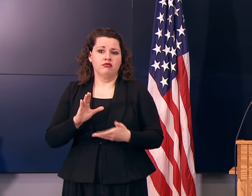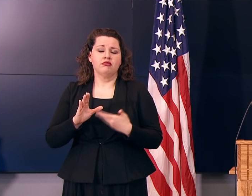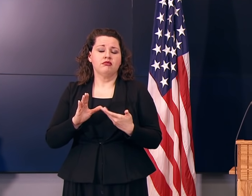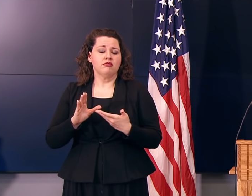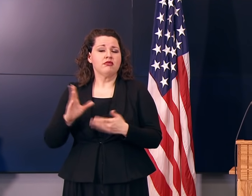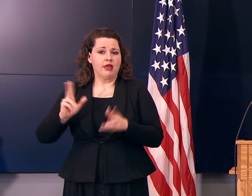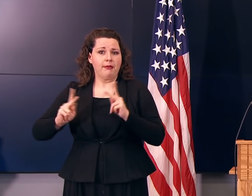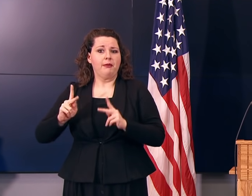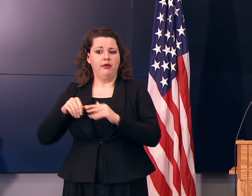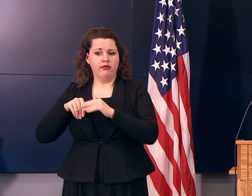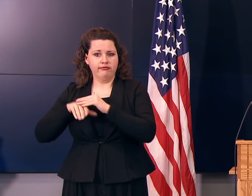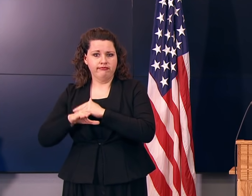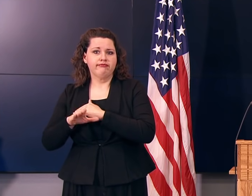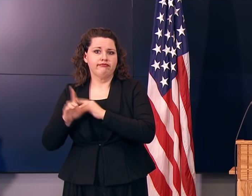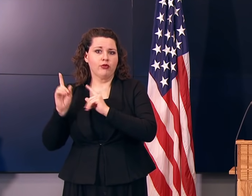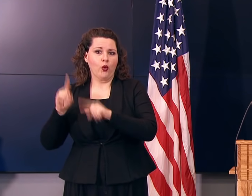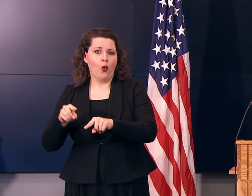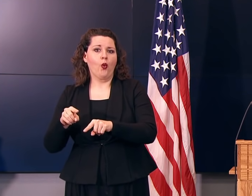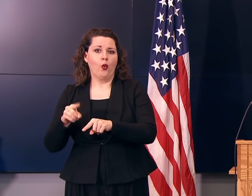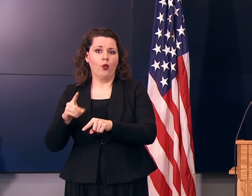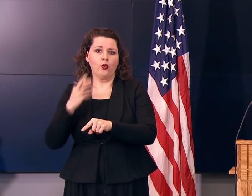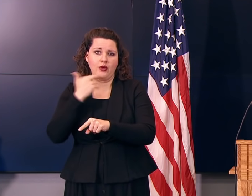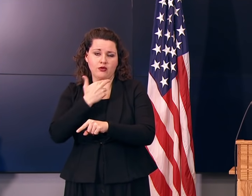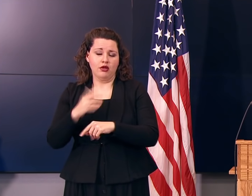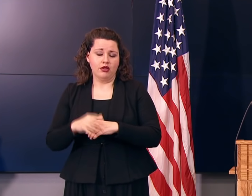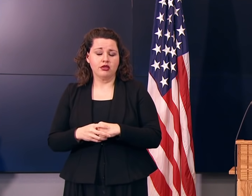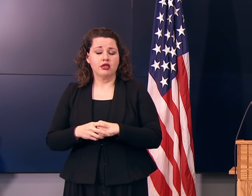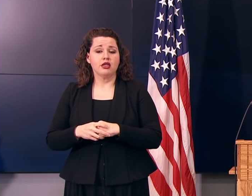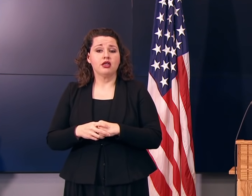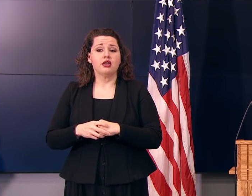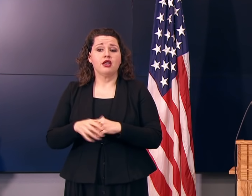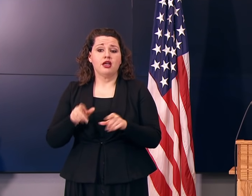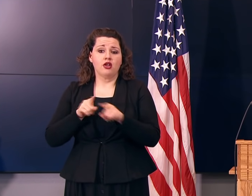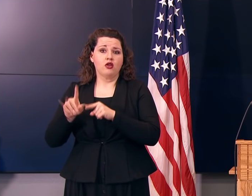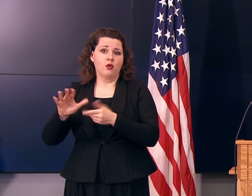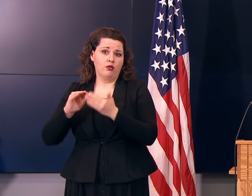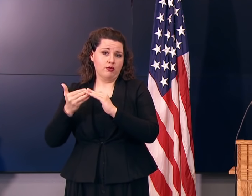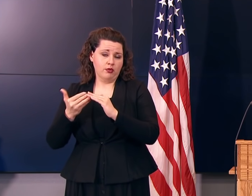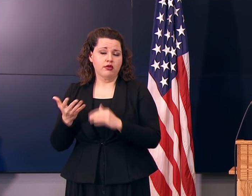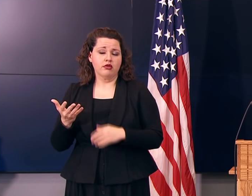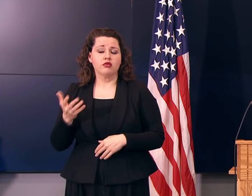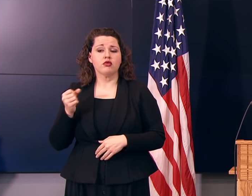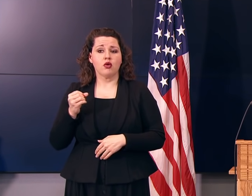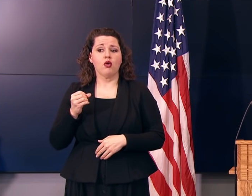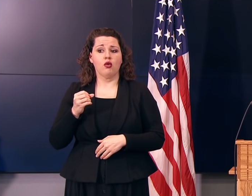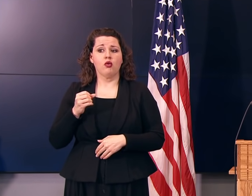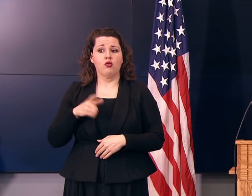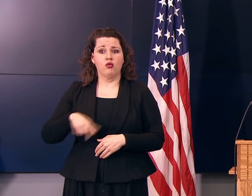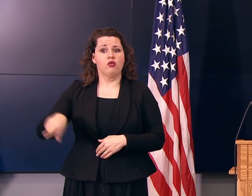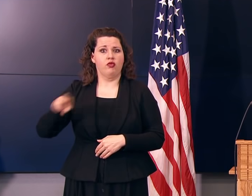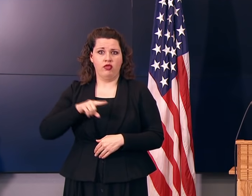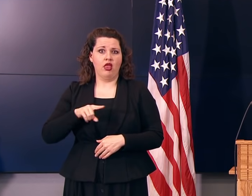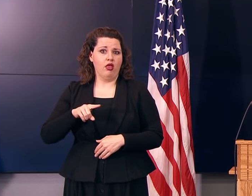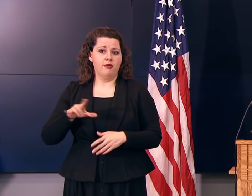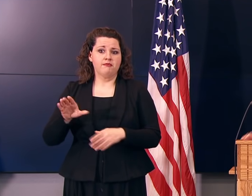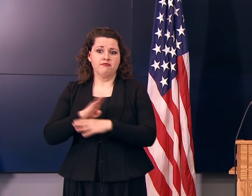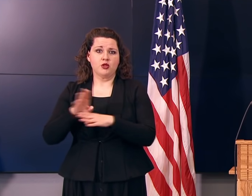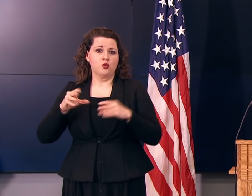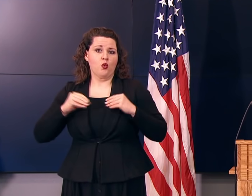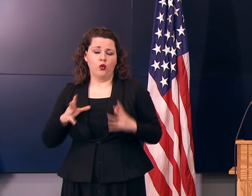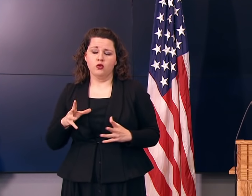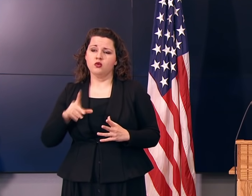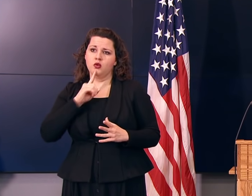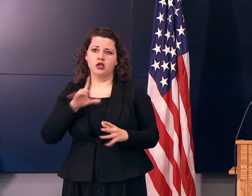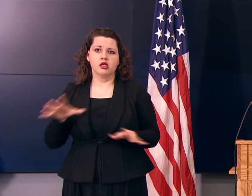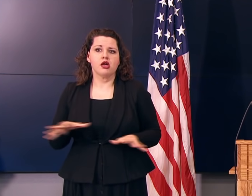the individuals that are going to their patrons, as well as their community. So they were very proactive, actually,